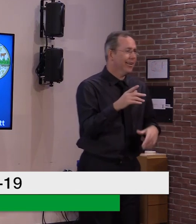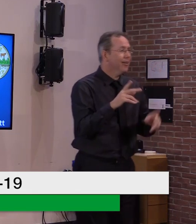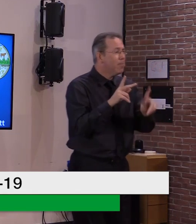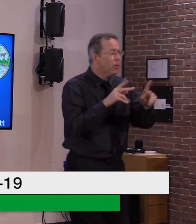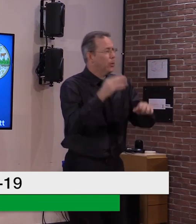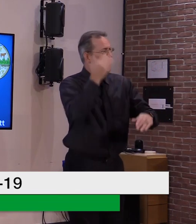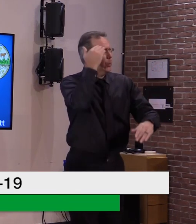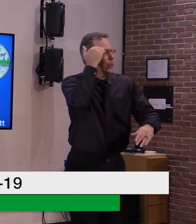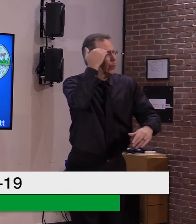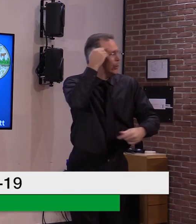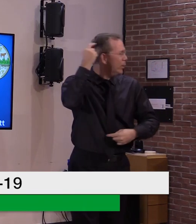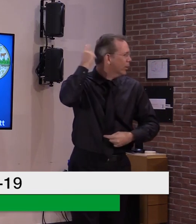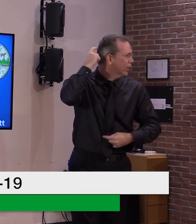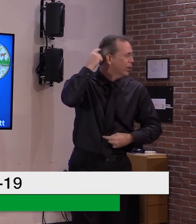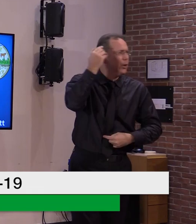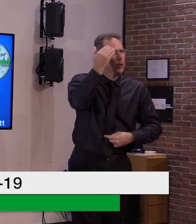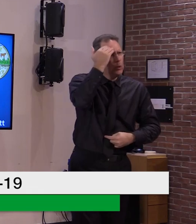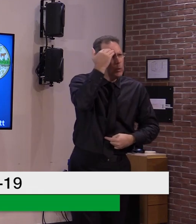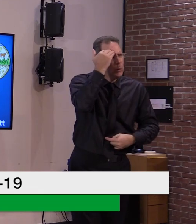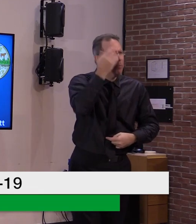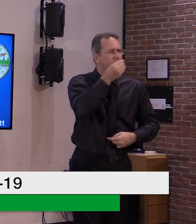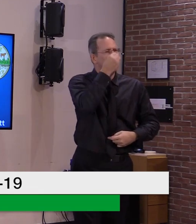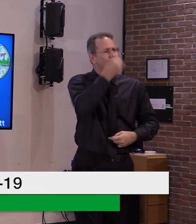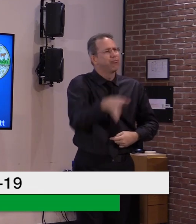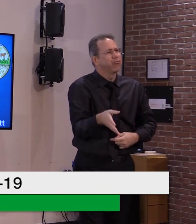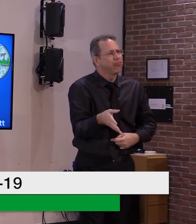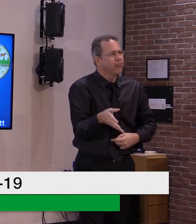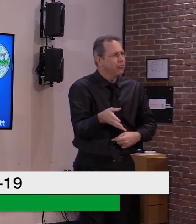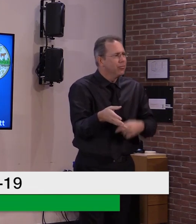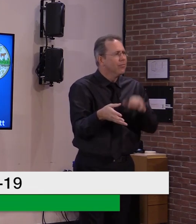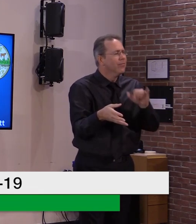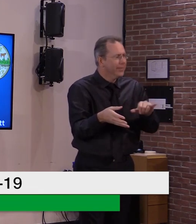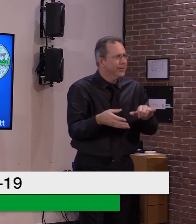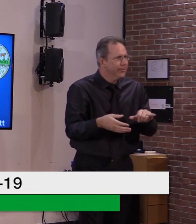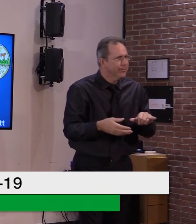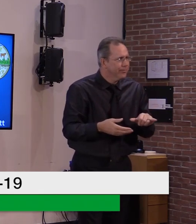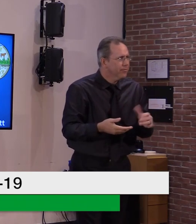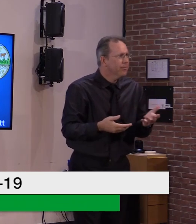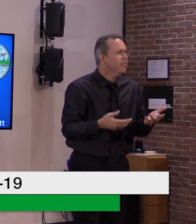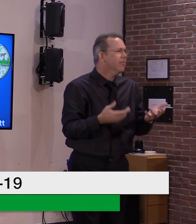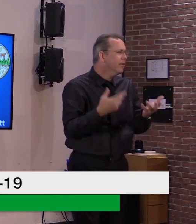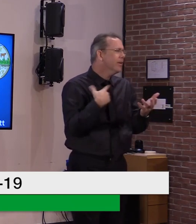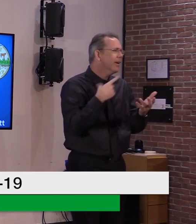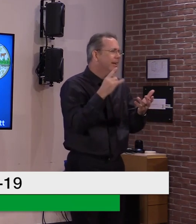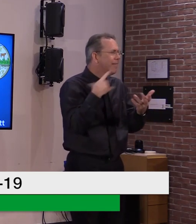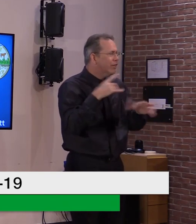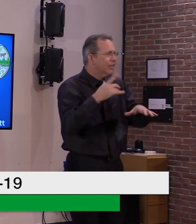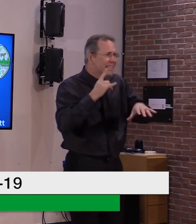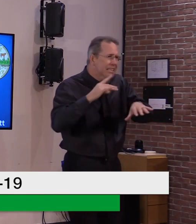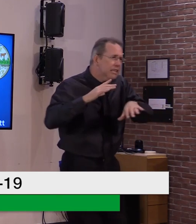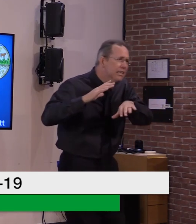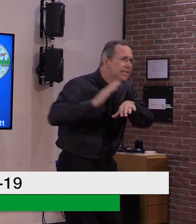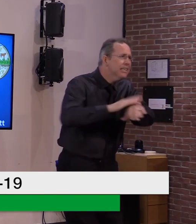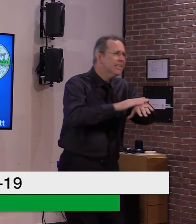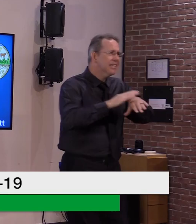going to continue to gather and we gave all kinds of warning and guidance before halloween and then we